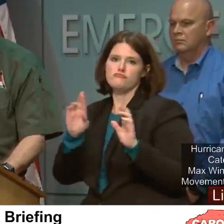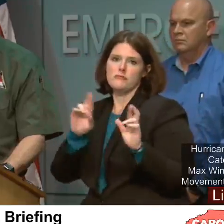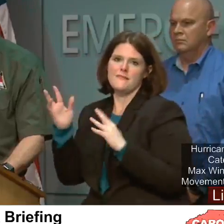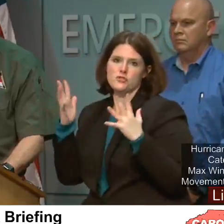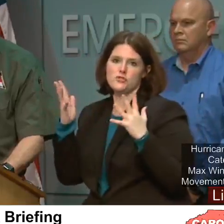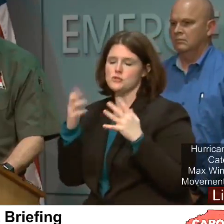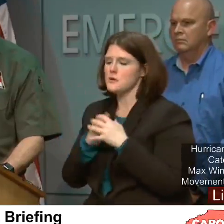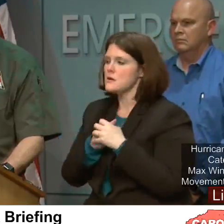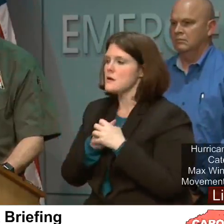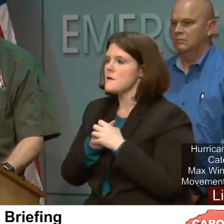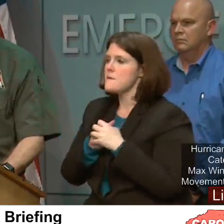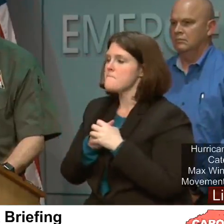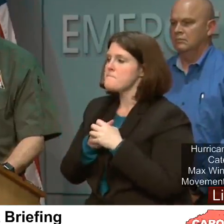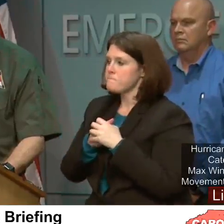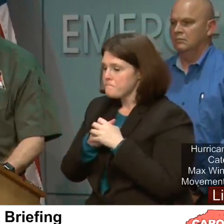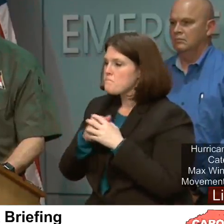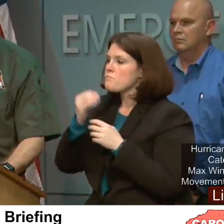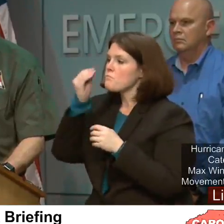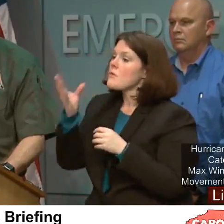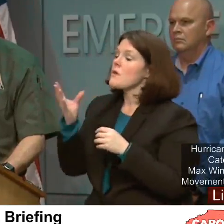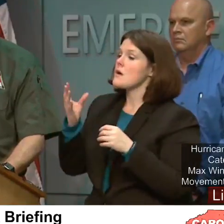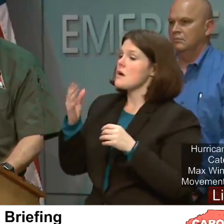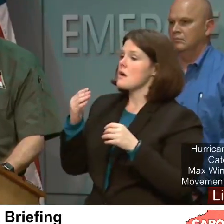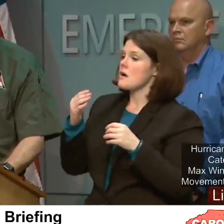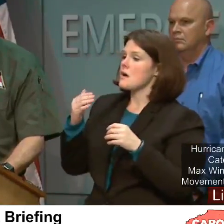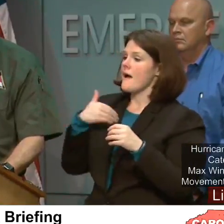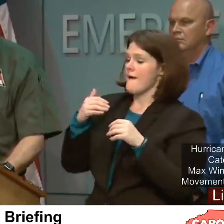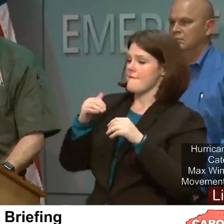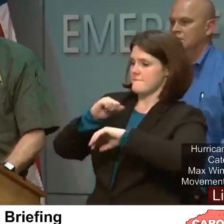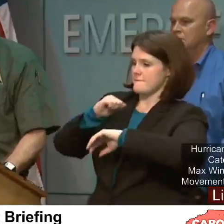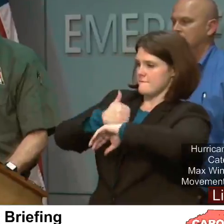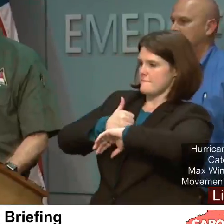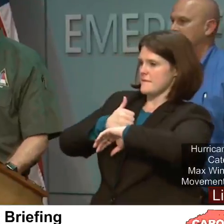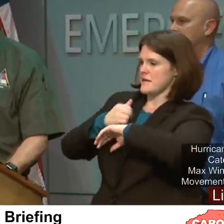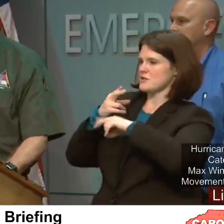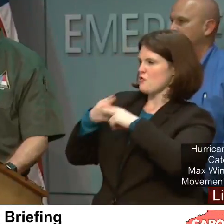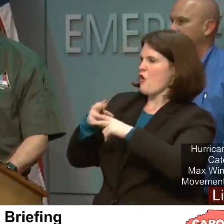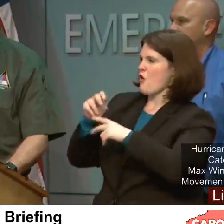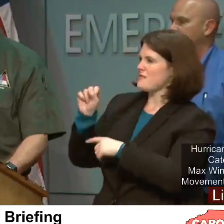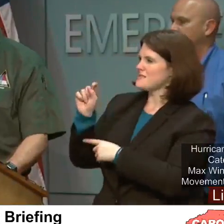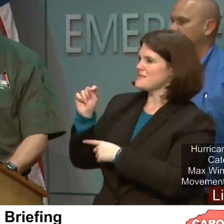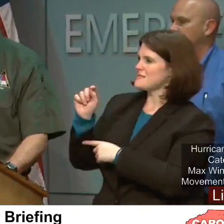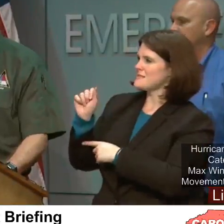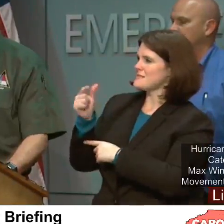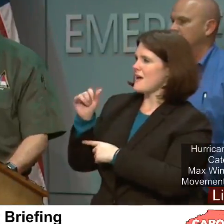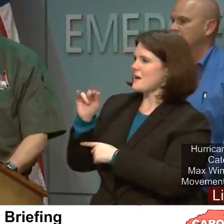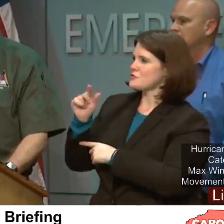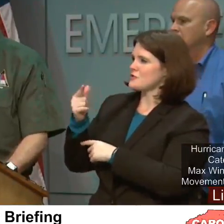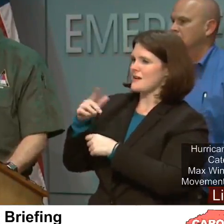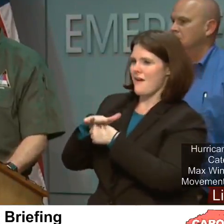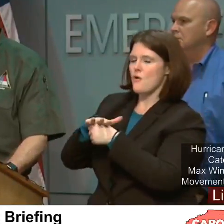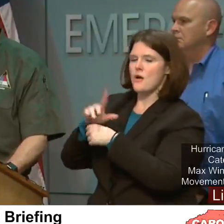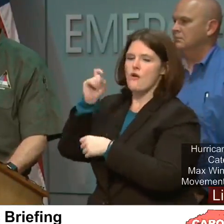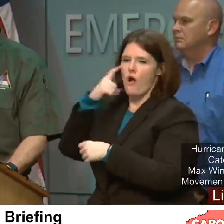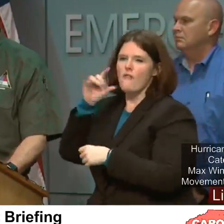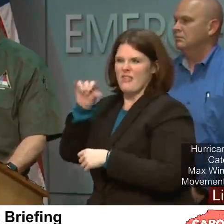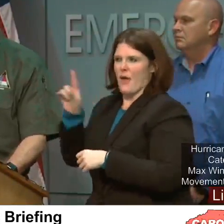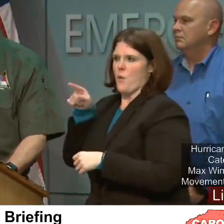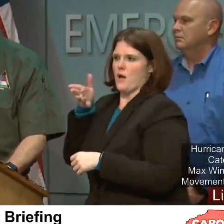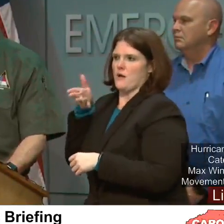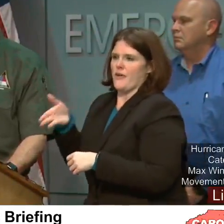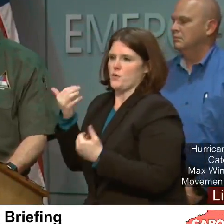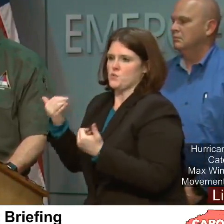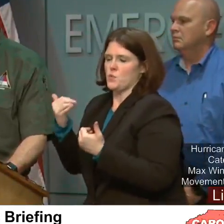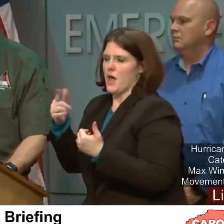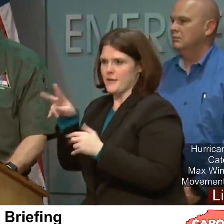that we have a lot of folks in what we call a staging area, and that's where the governor was today visiting those folks. And so as the